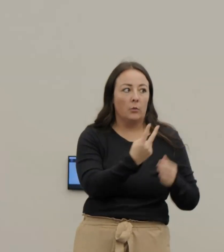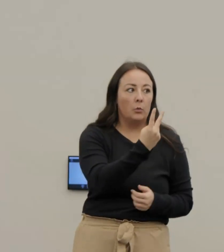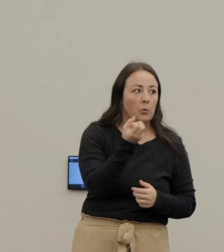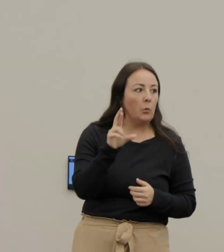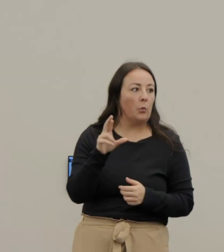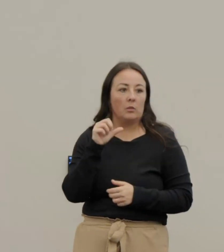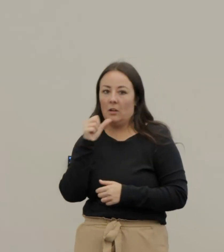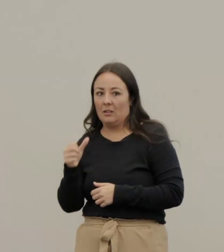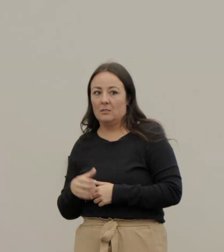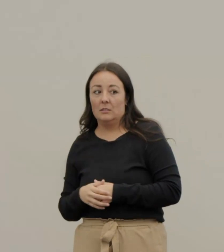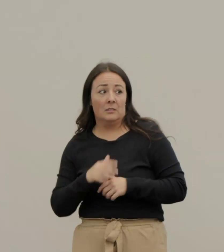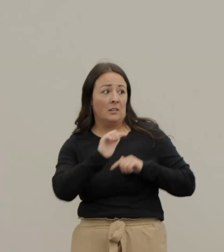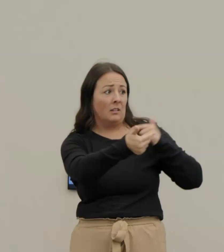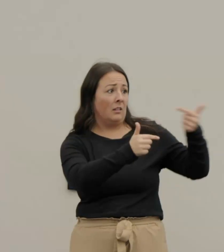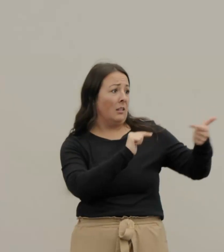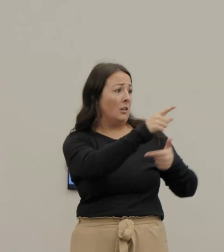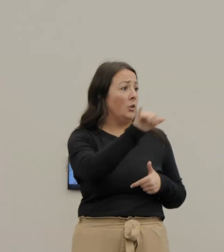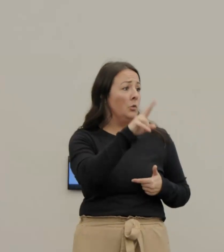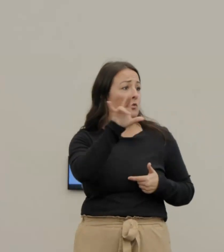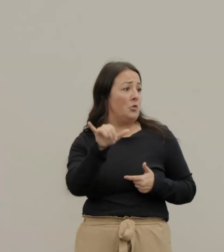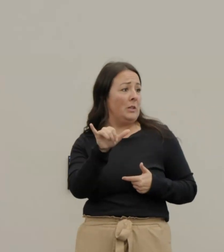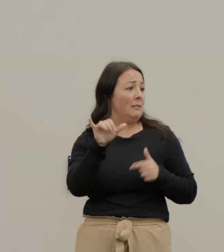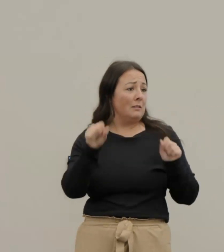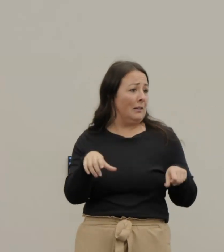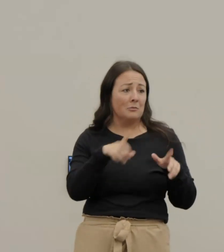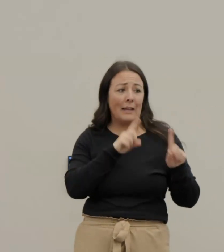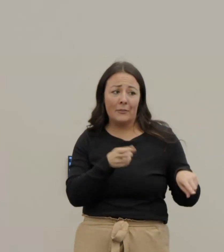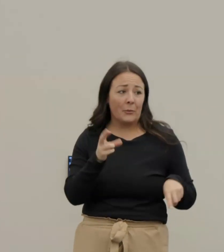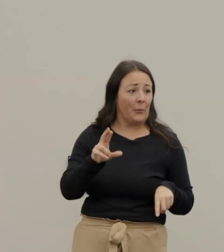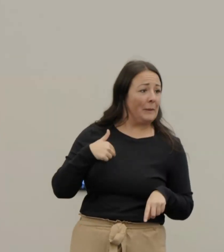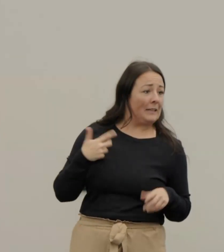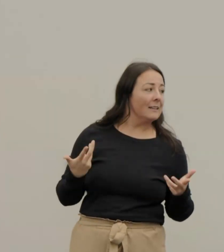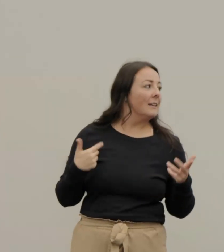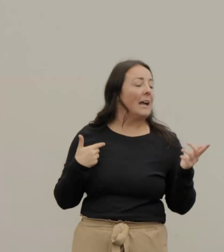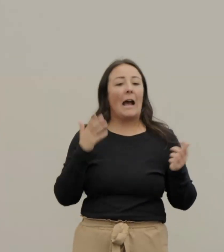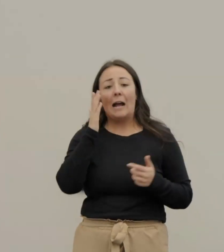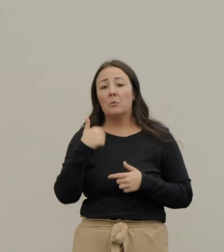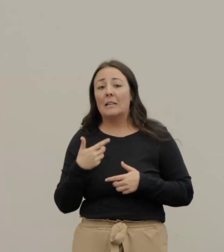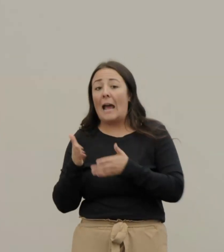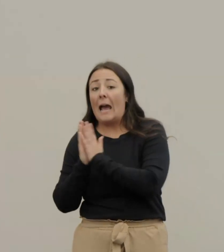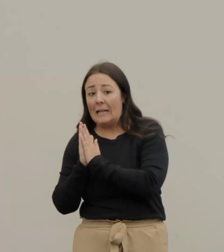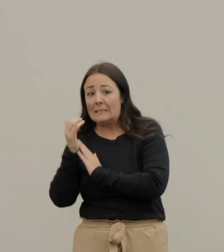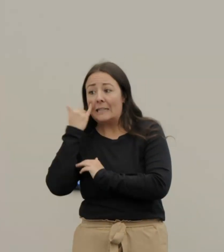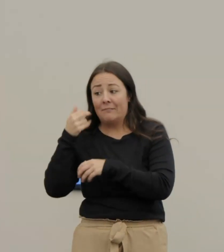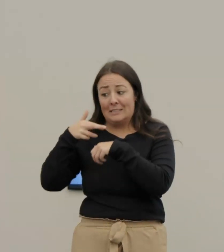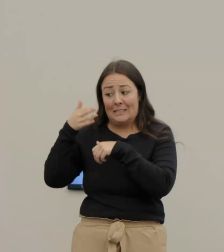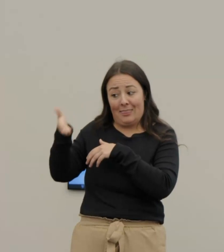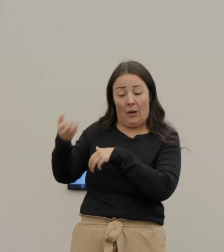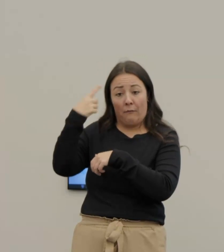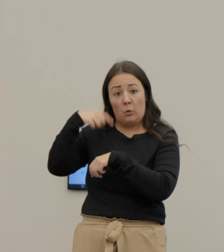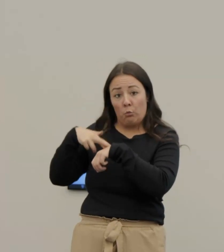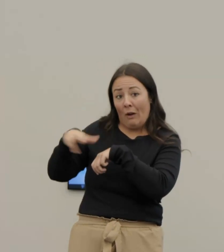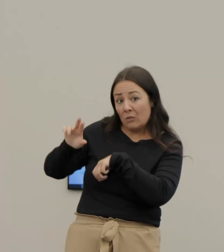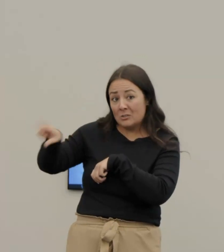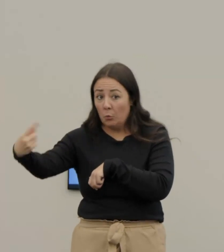you. I might need you. I would say that if it is, I would ask if it's there for reference alone, or if it's